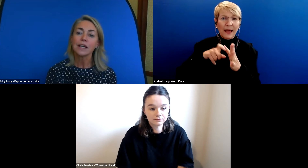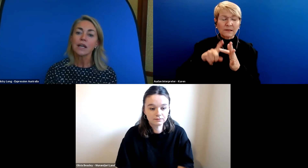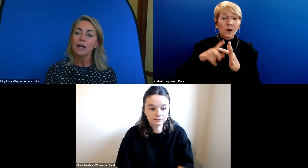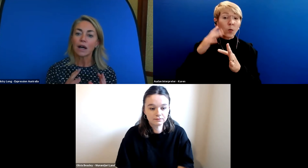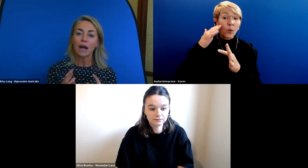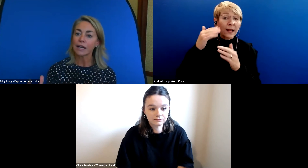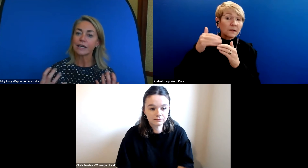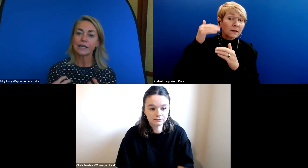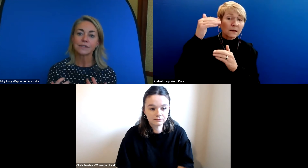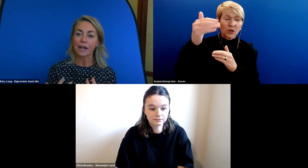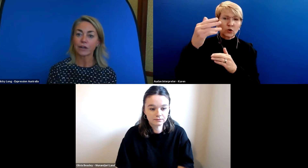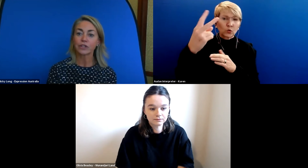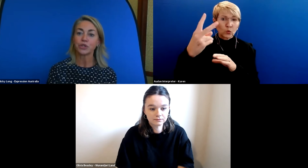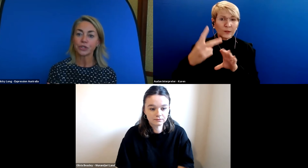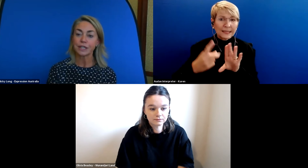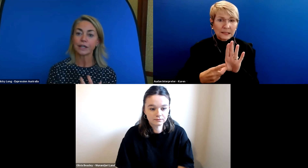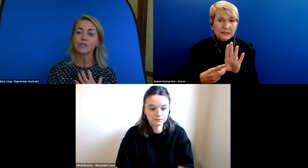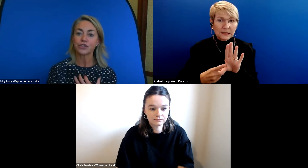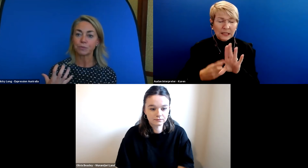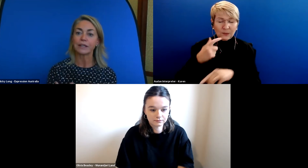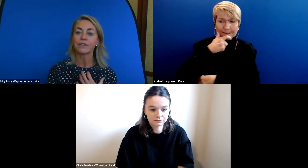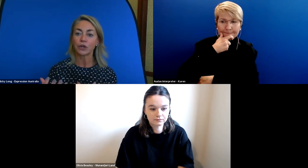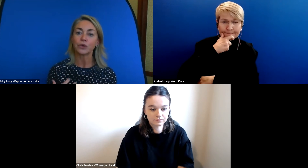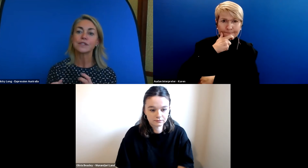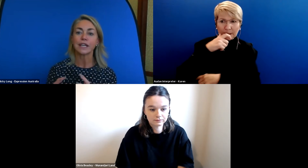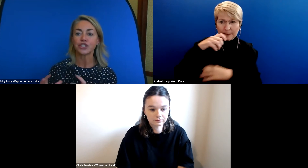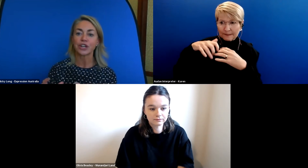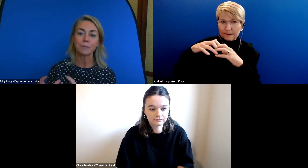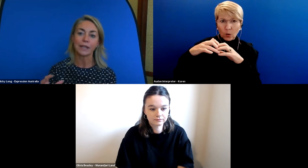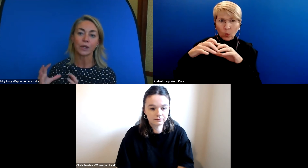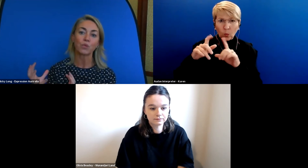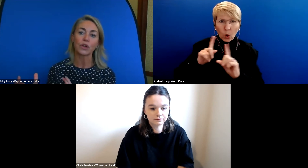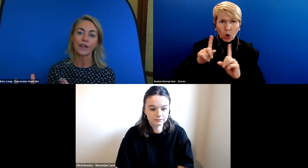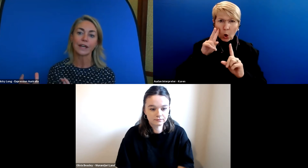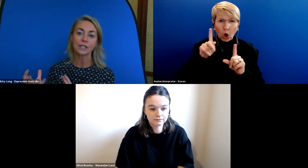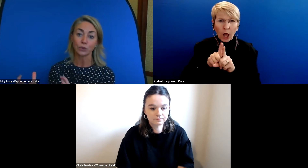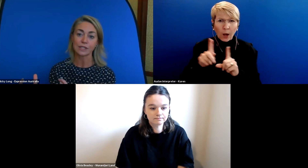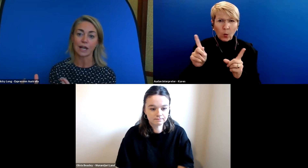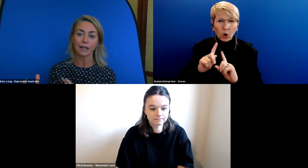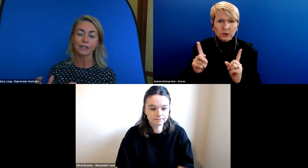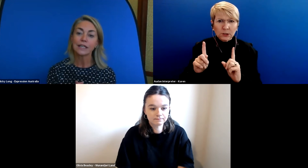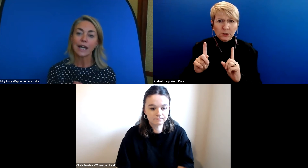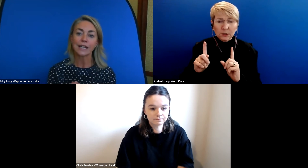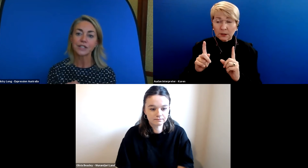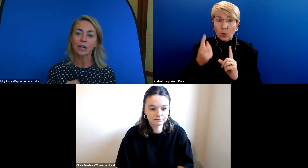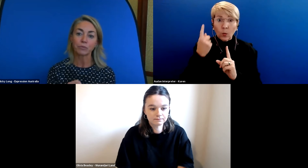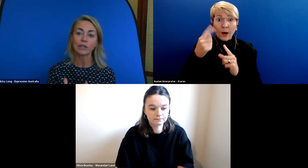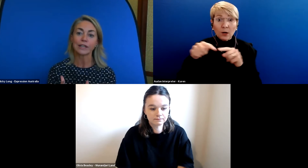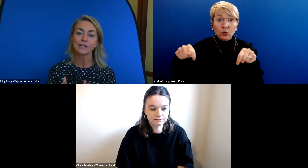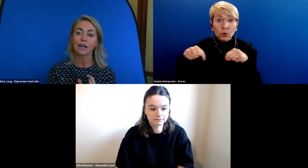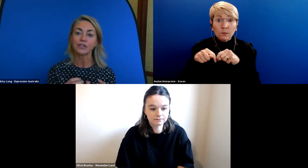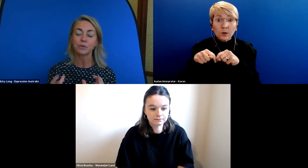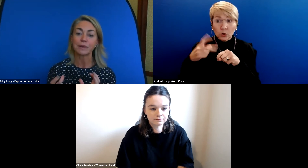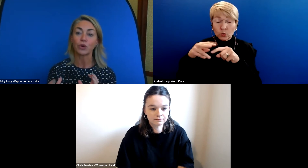time. I need our community to be involved in shaping what that looks like. And I'm